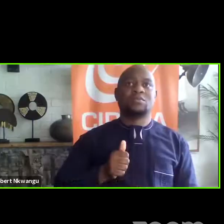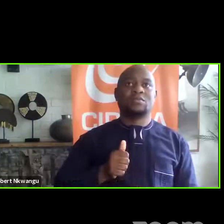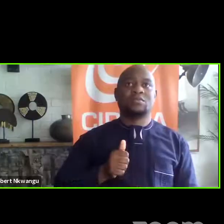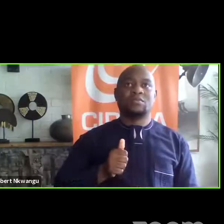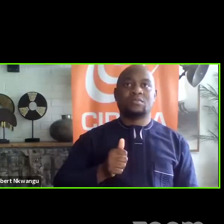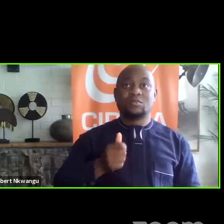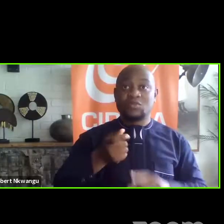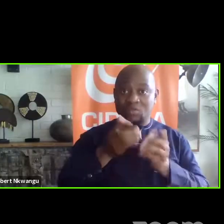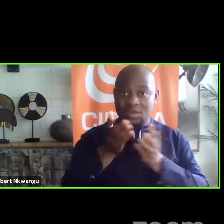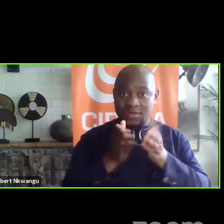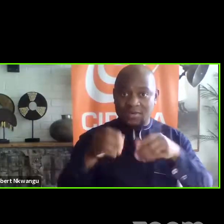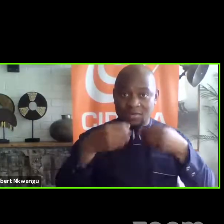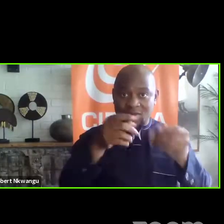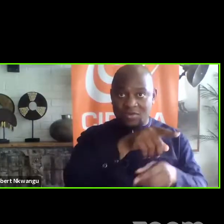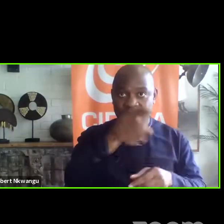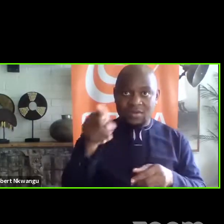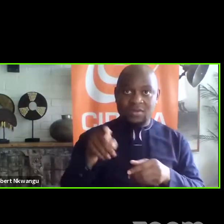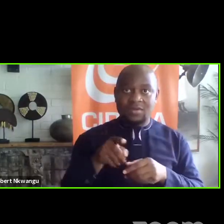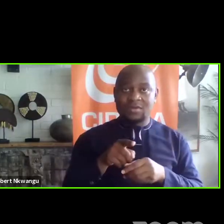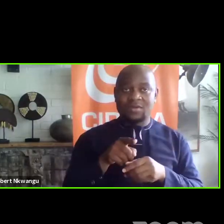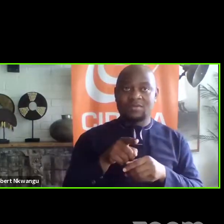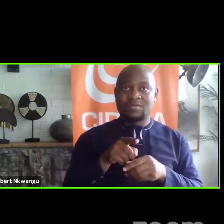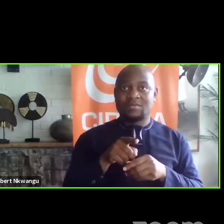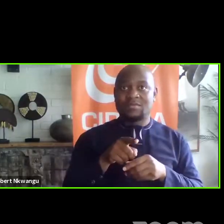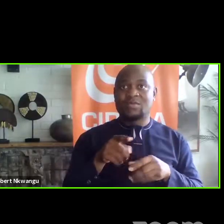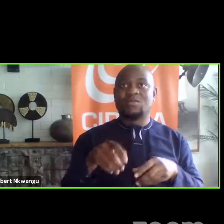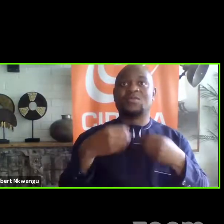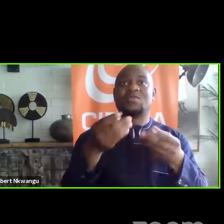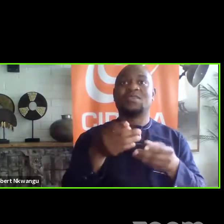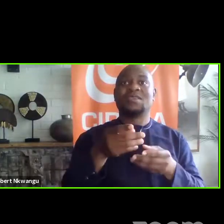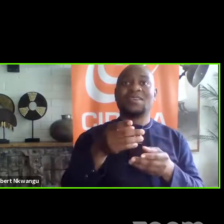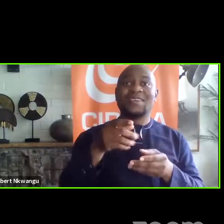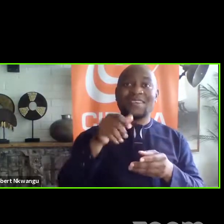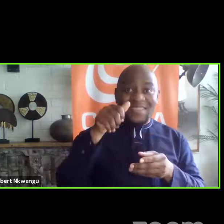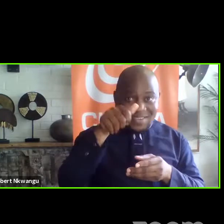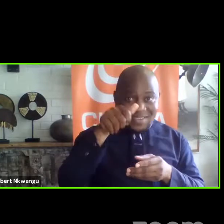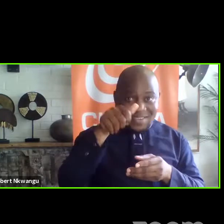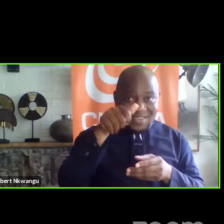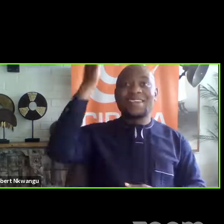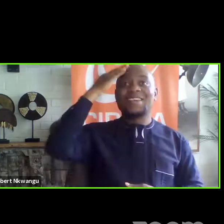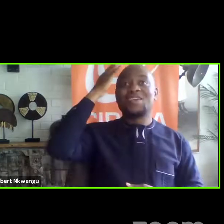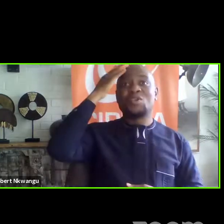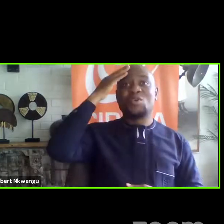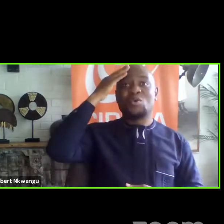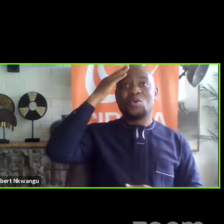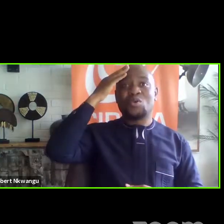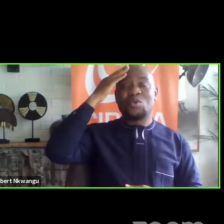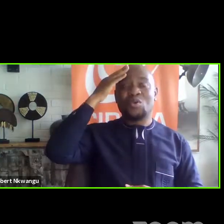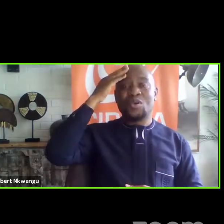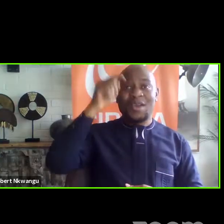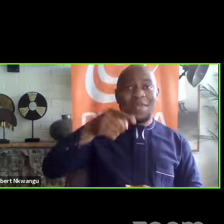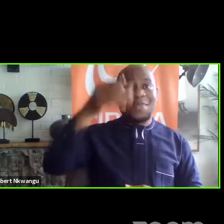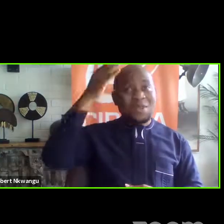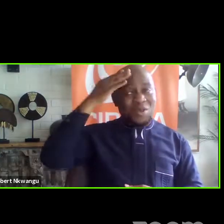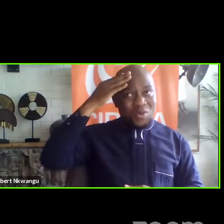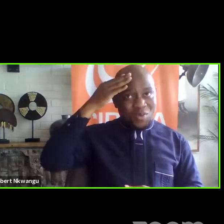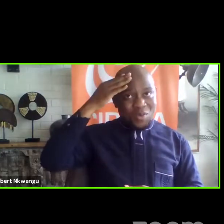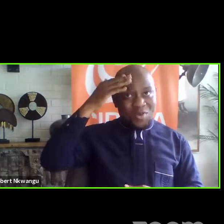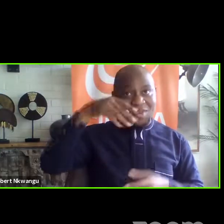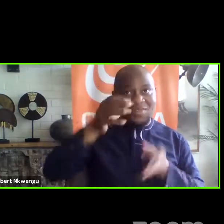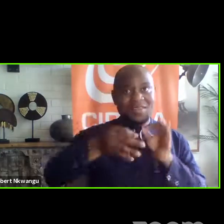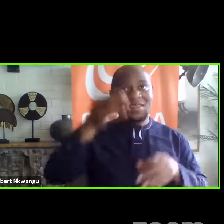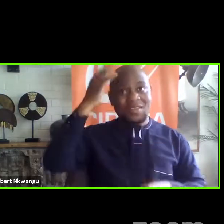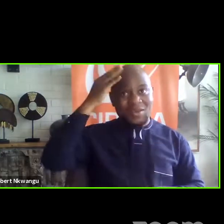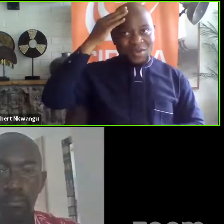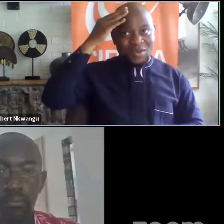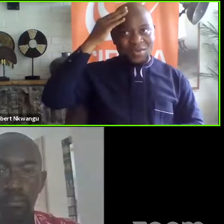all about attitude. I should go back where I started from. Once we have a positive attitude from the service providers, then we shall